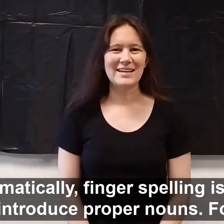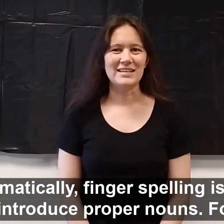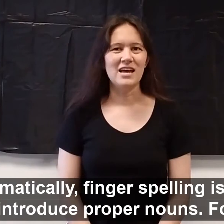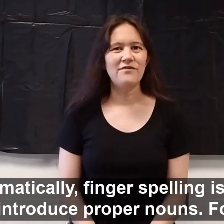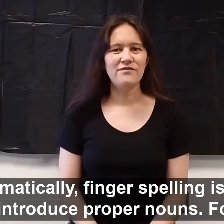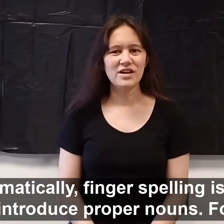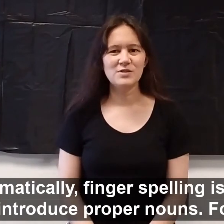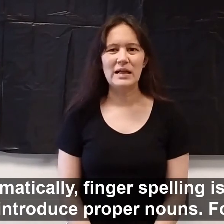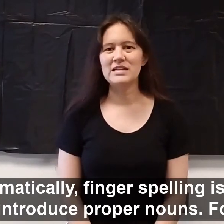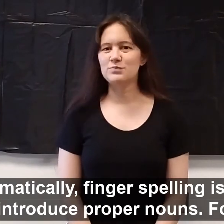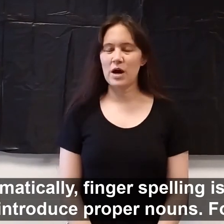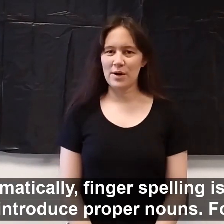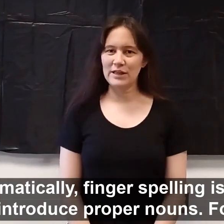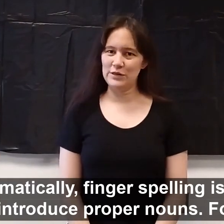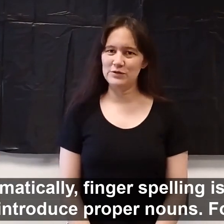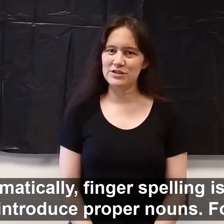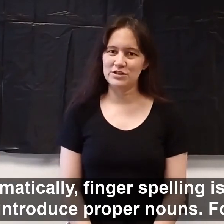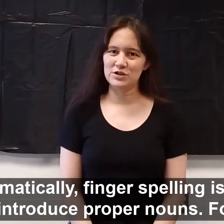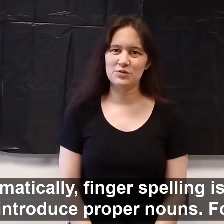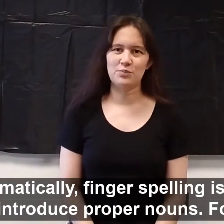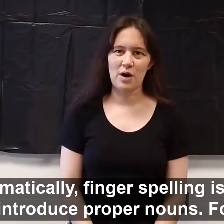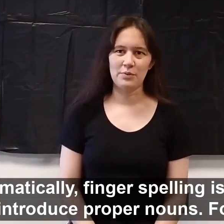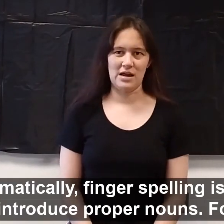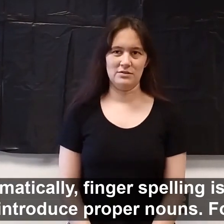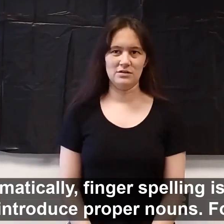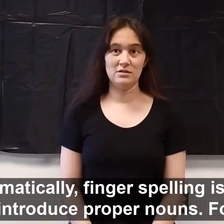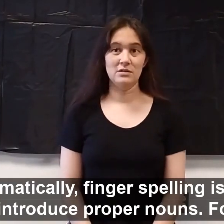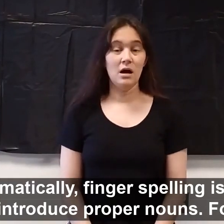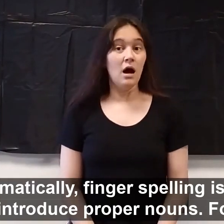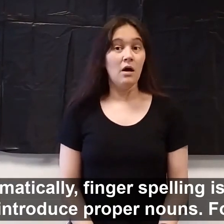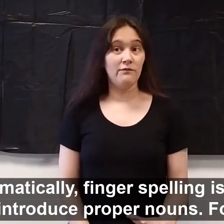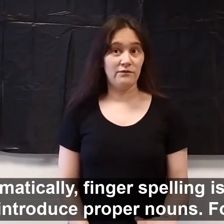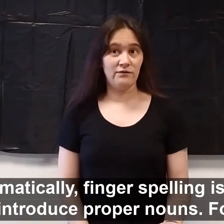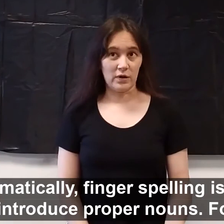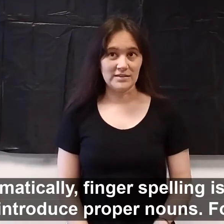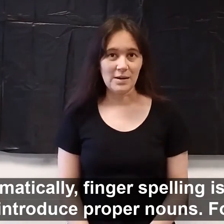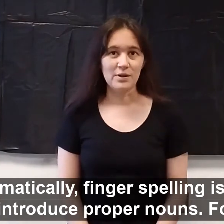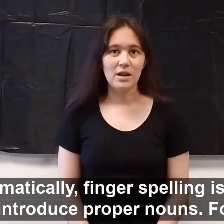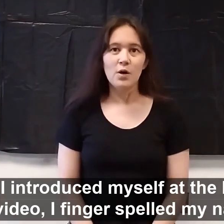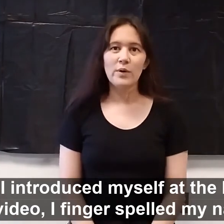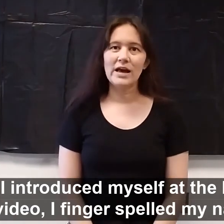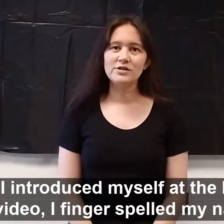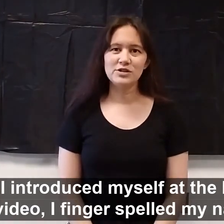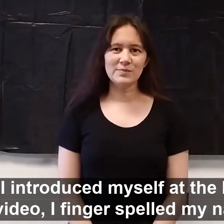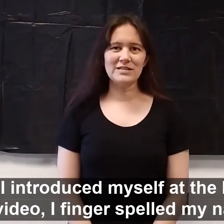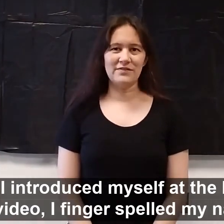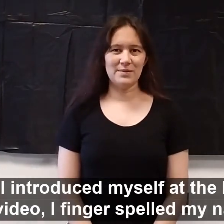Grammatically, fingerspelling is primarily used to introduce proper nouns. For example, when I introduced myself at the beginning